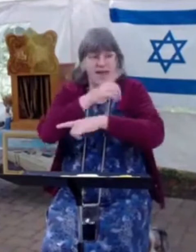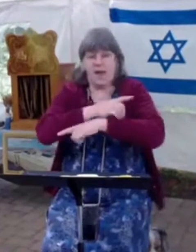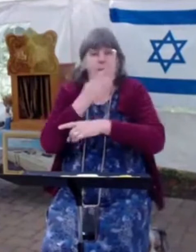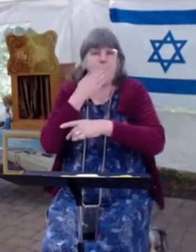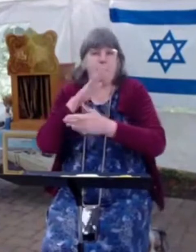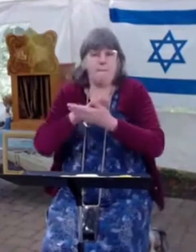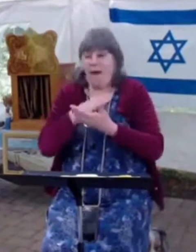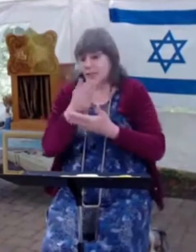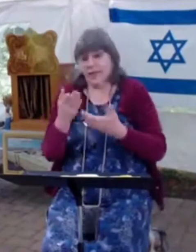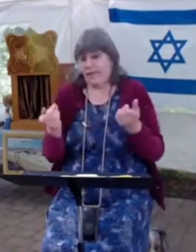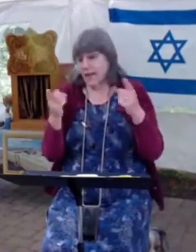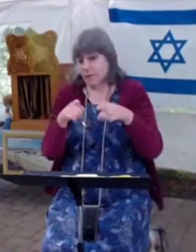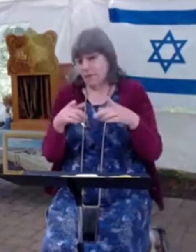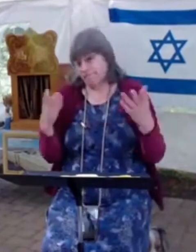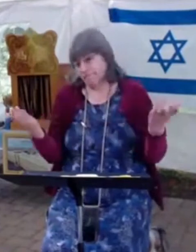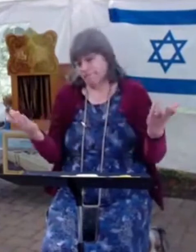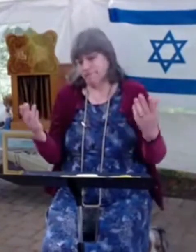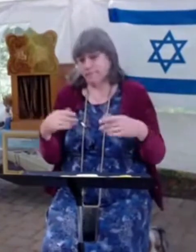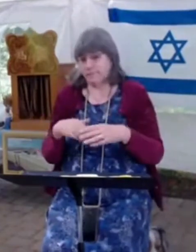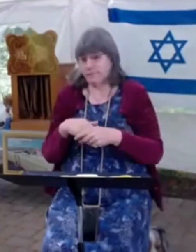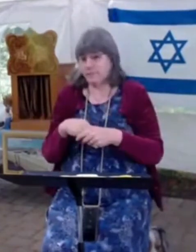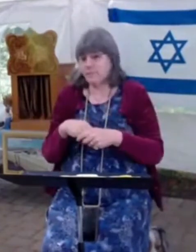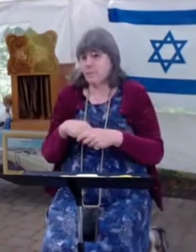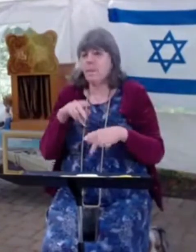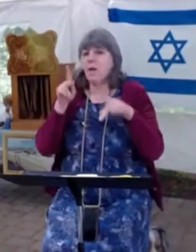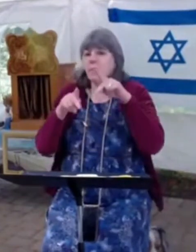People wonder where America is going.